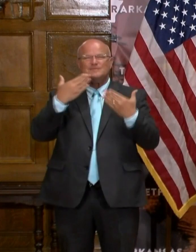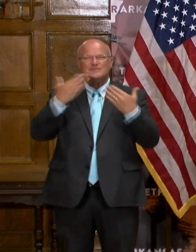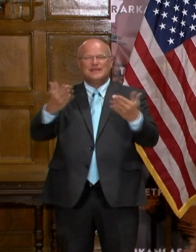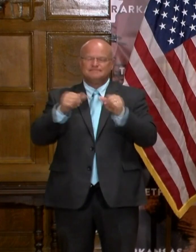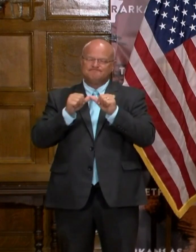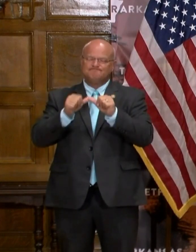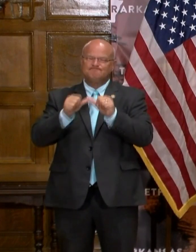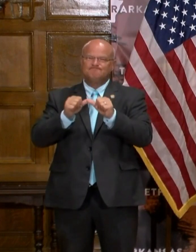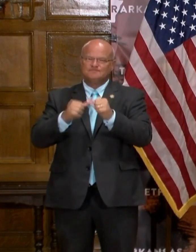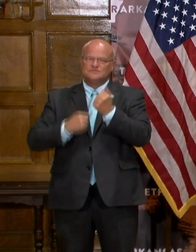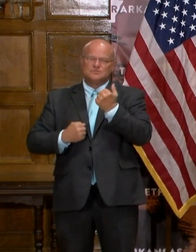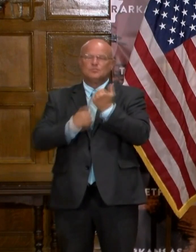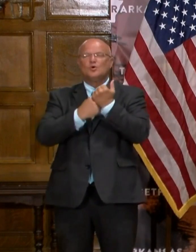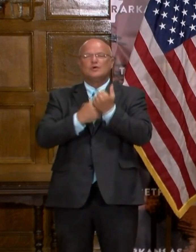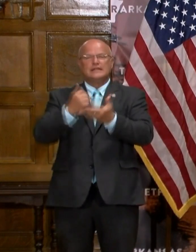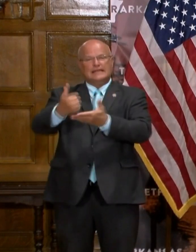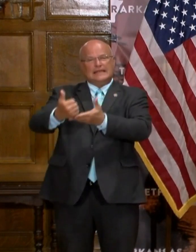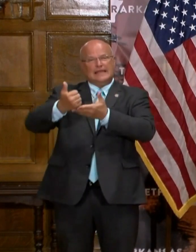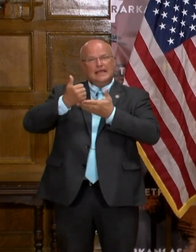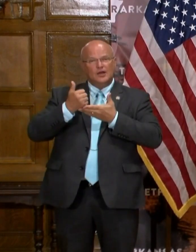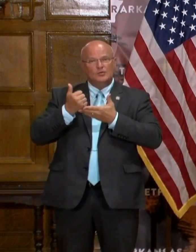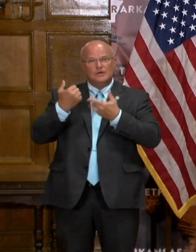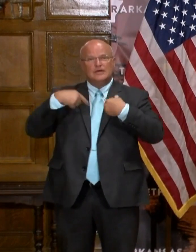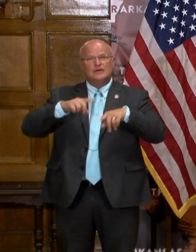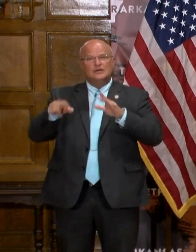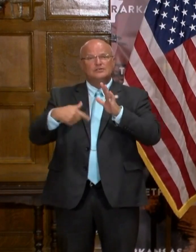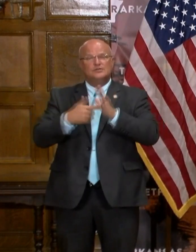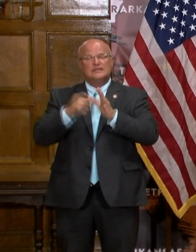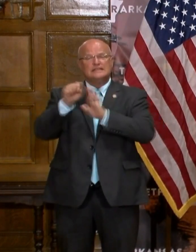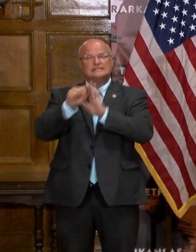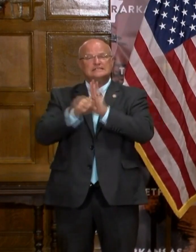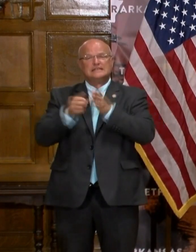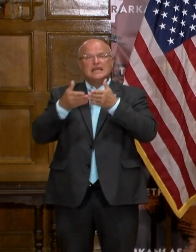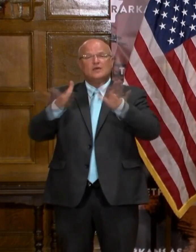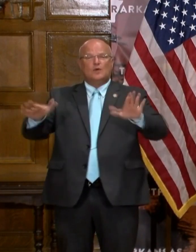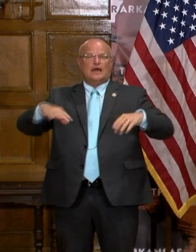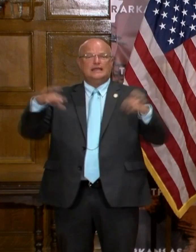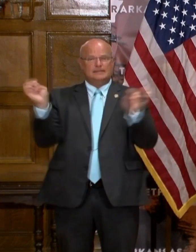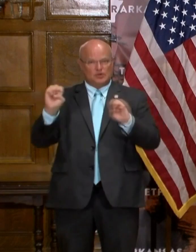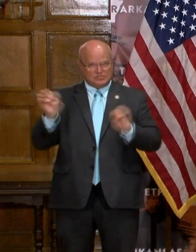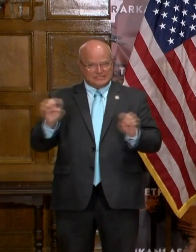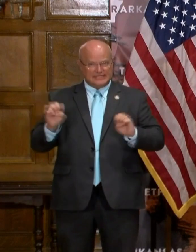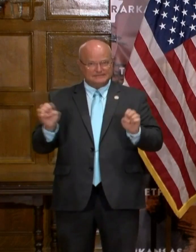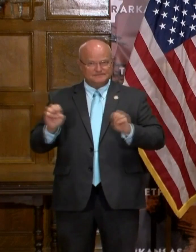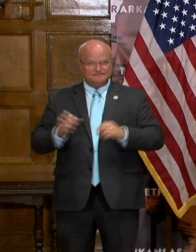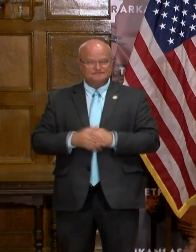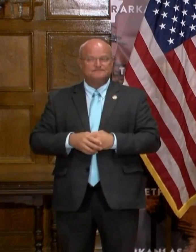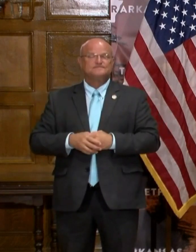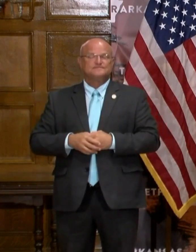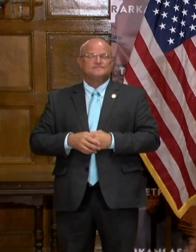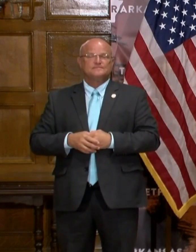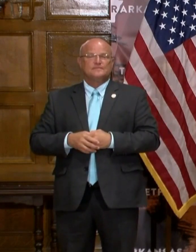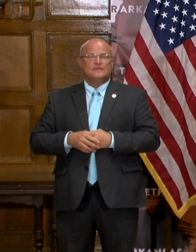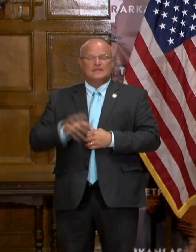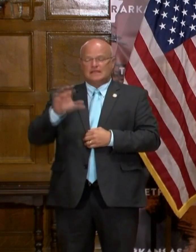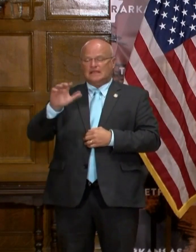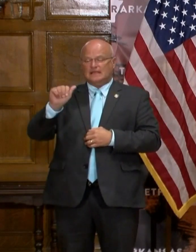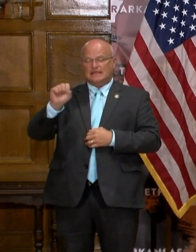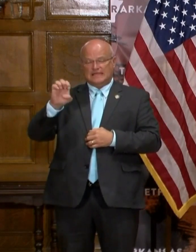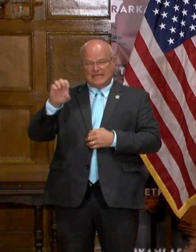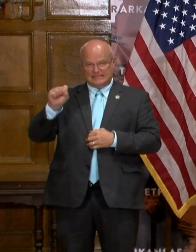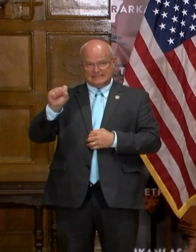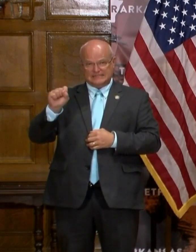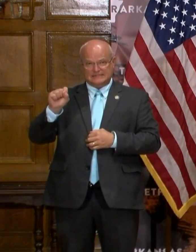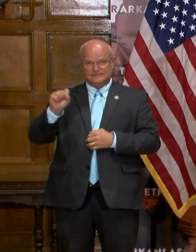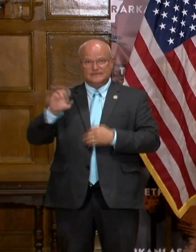their continued support and help during this statewide emergency. In terms of cases,